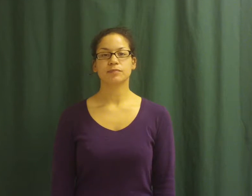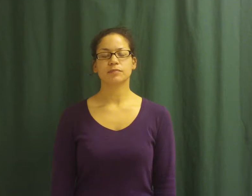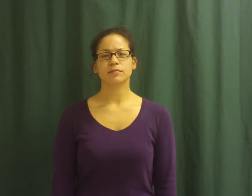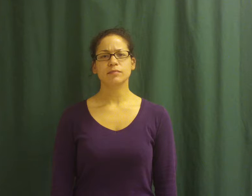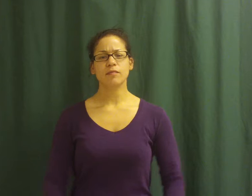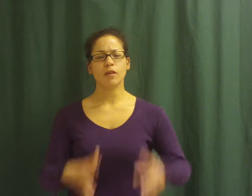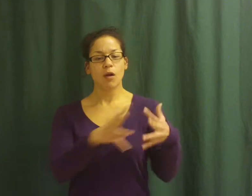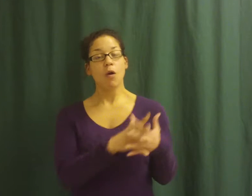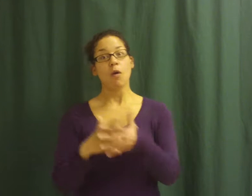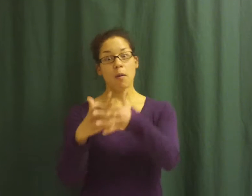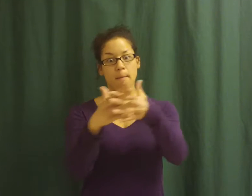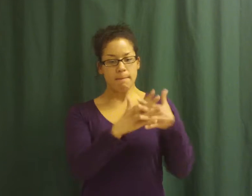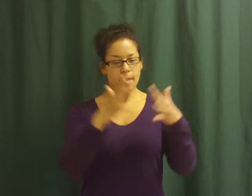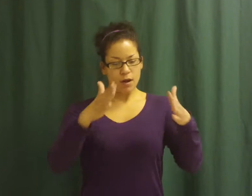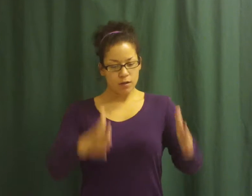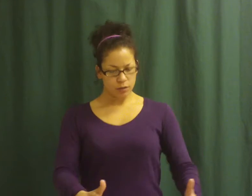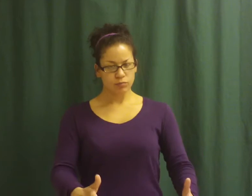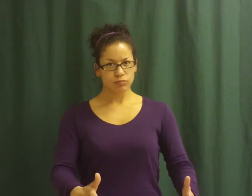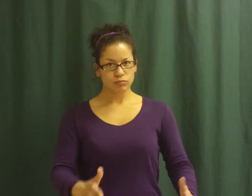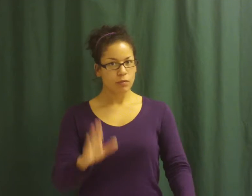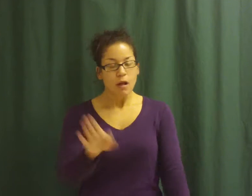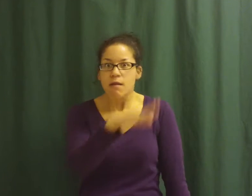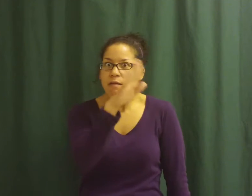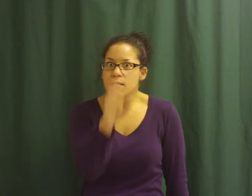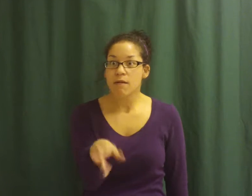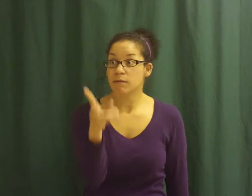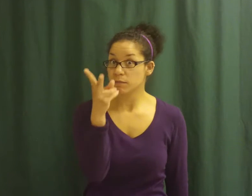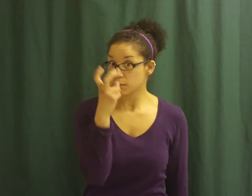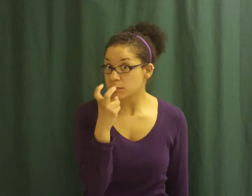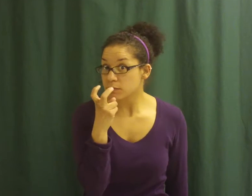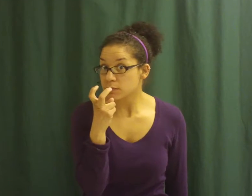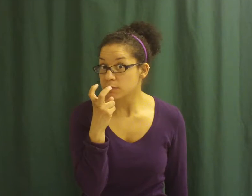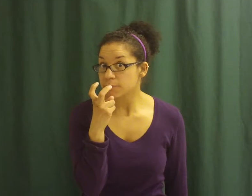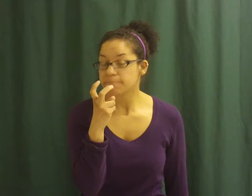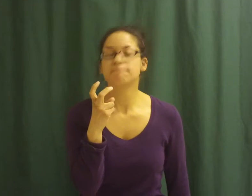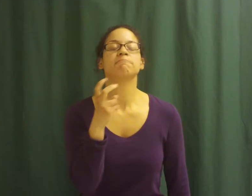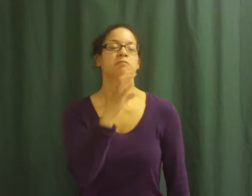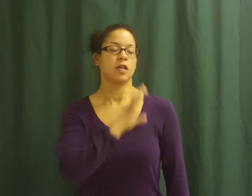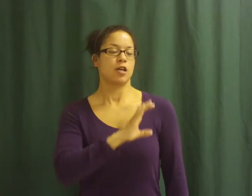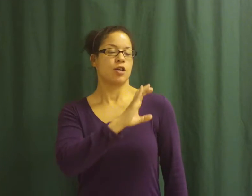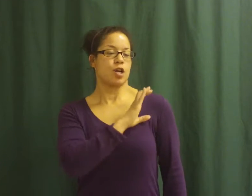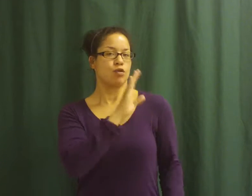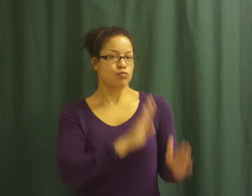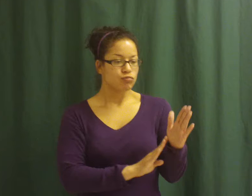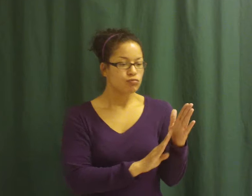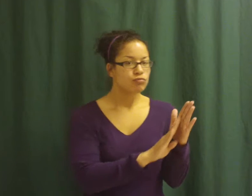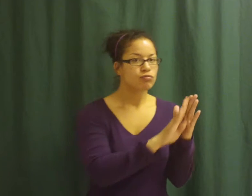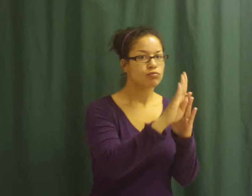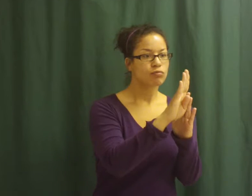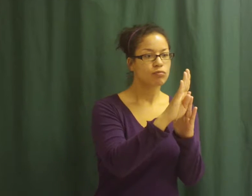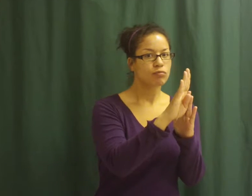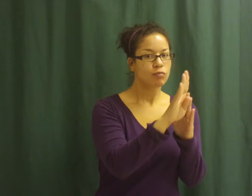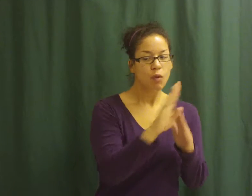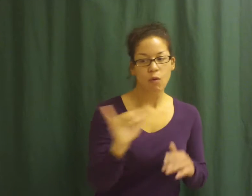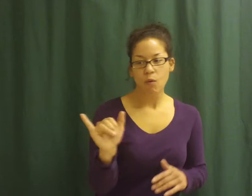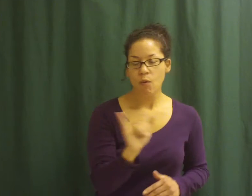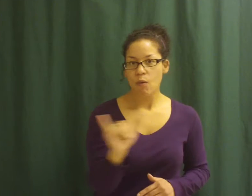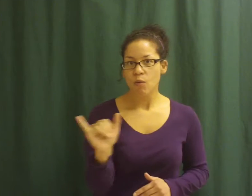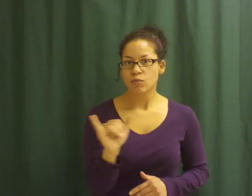Americans have never doubted that the development of character and democratic citizenship